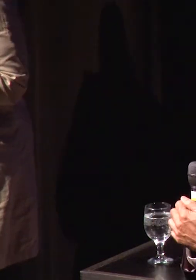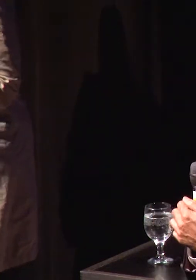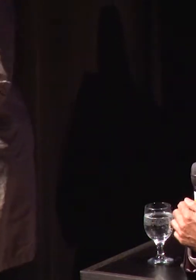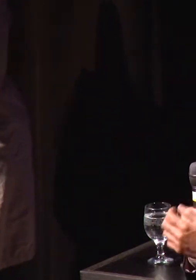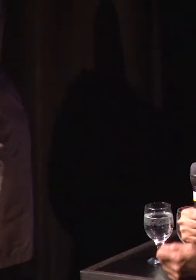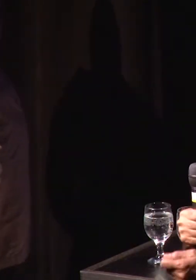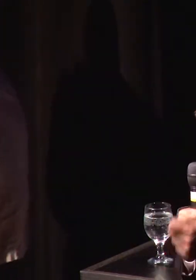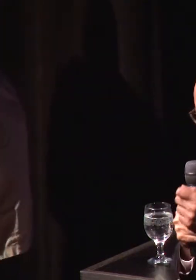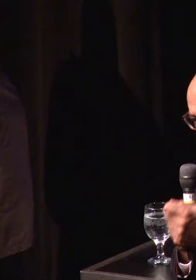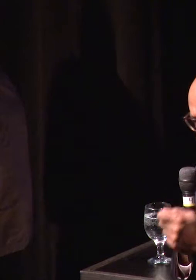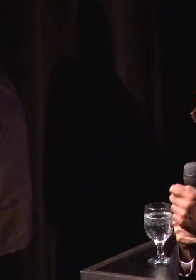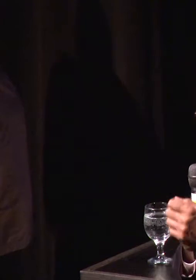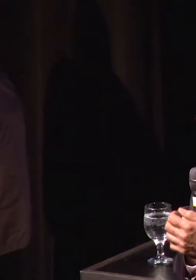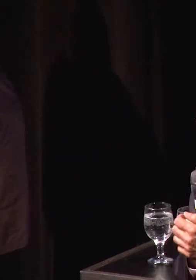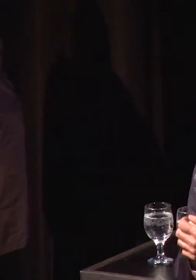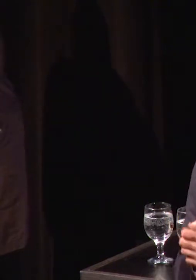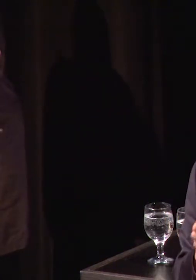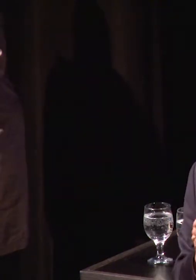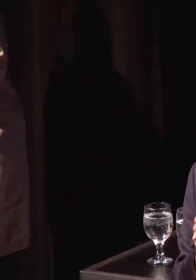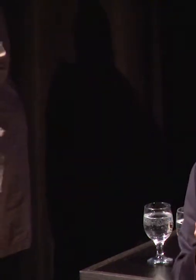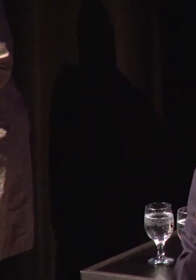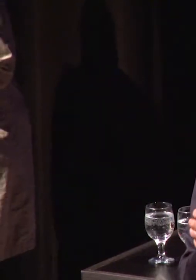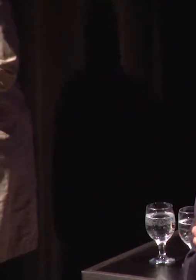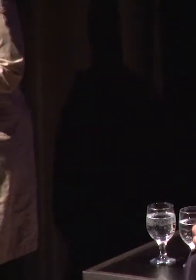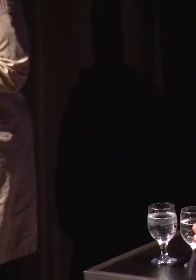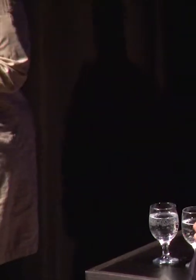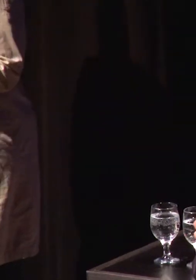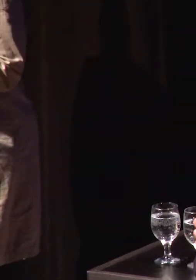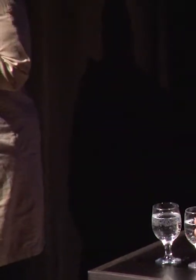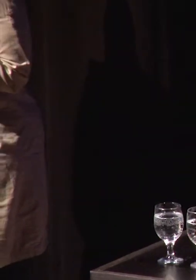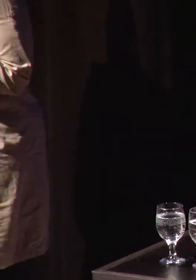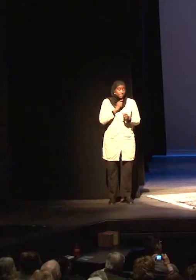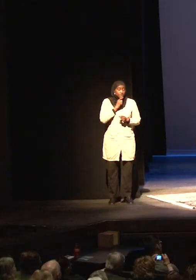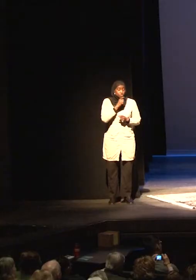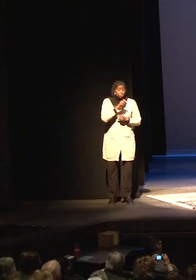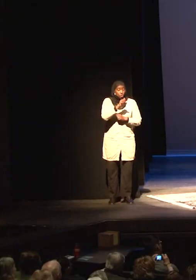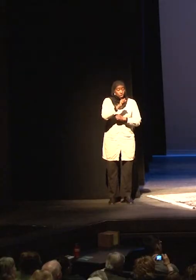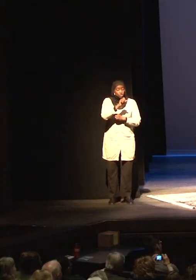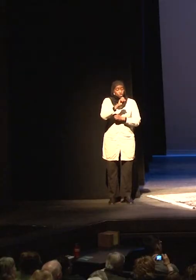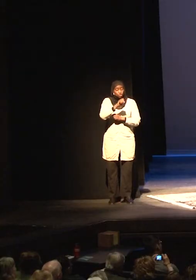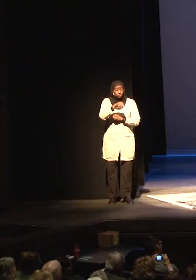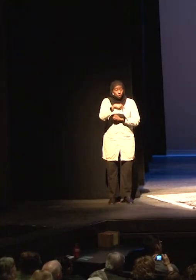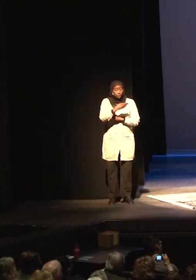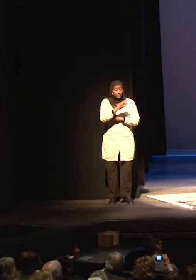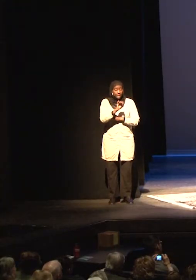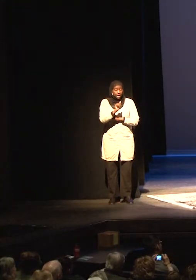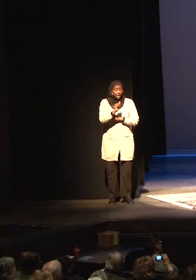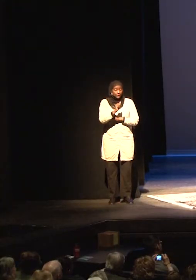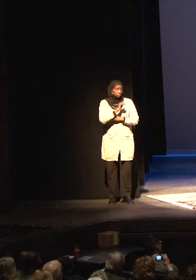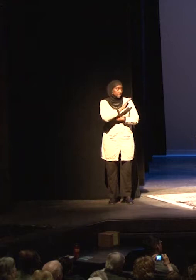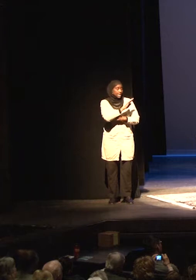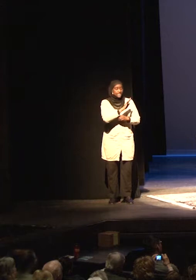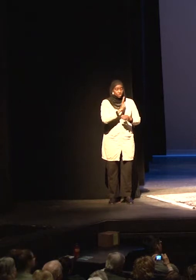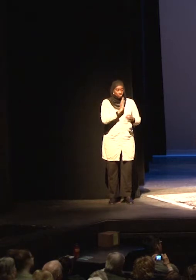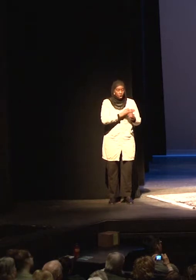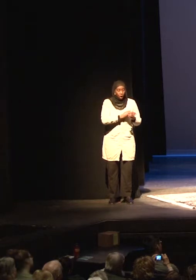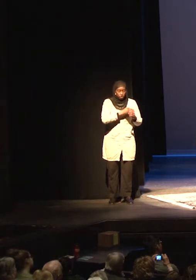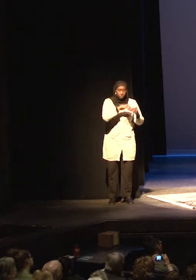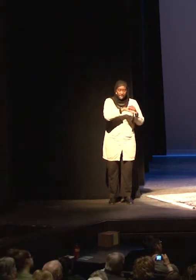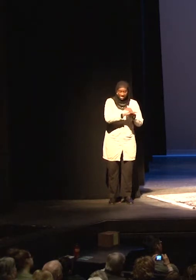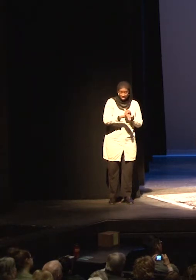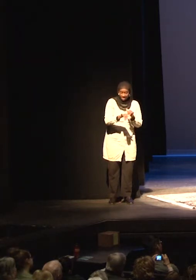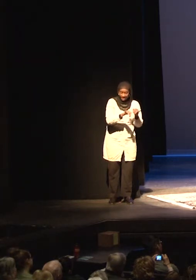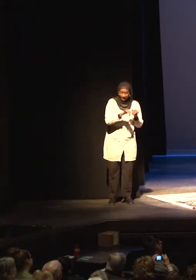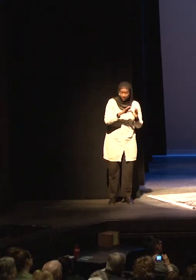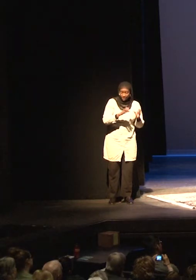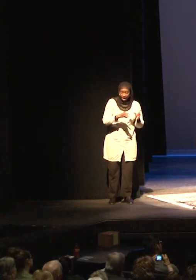friend. We will do anything to make sure that she stays in that country. And the reason they wrote that letter to us, that